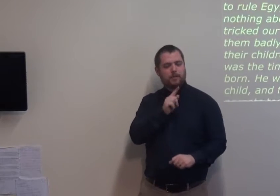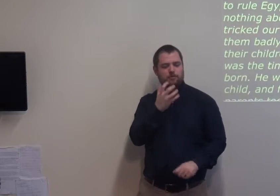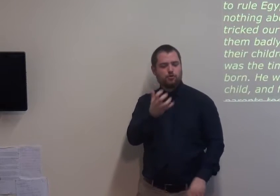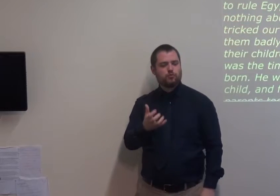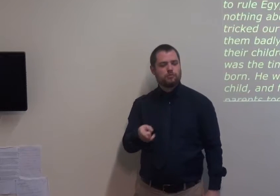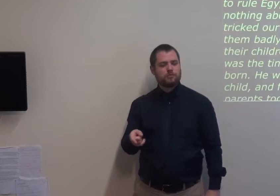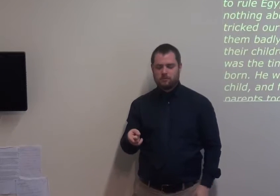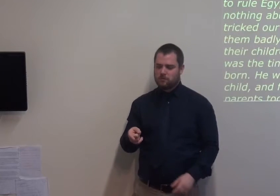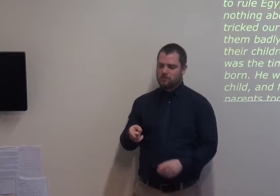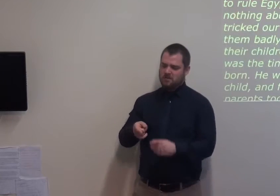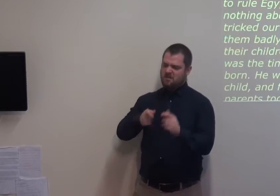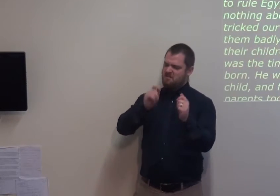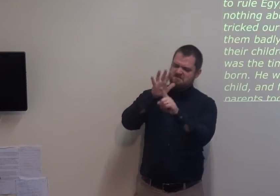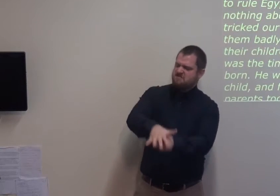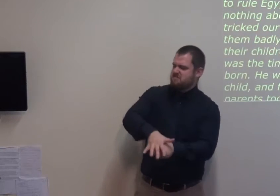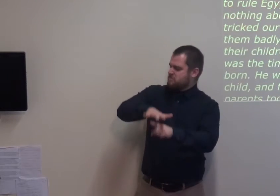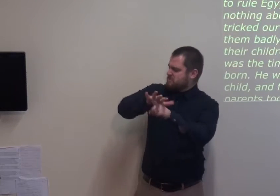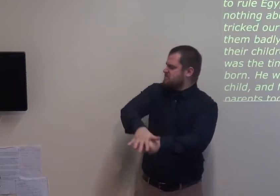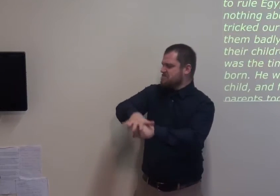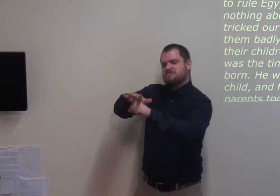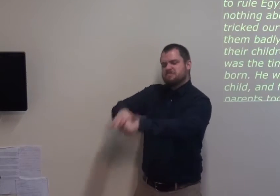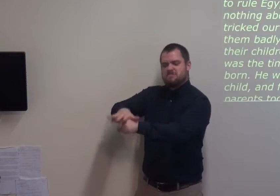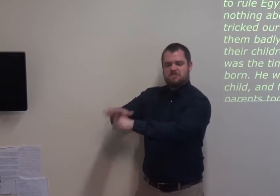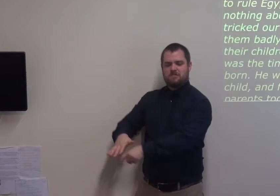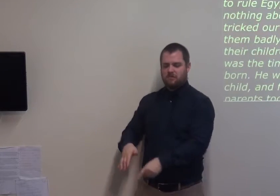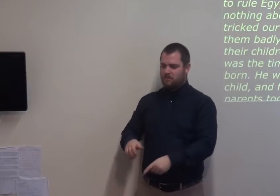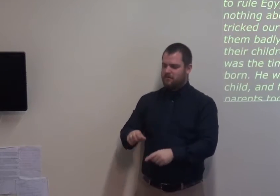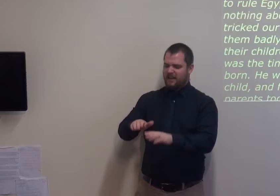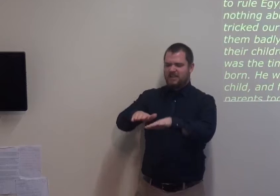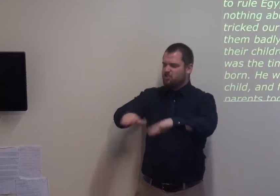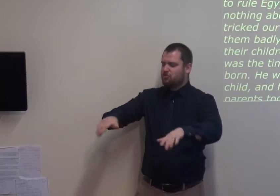He treated them badly, making them leave their children outside to die.